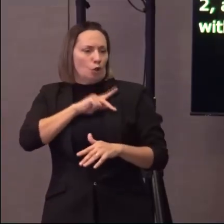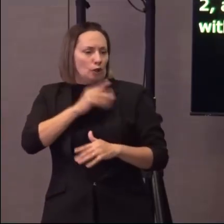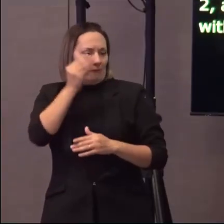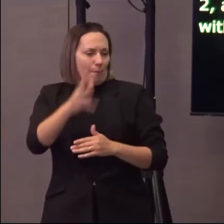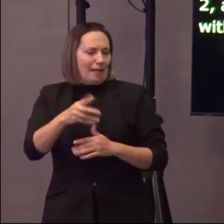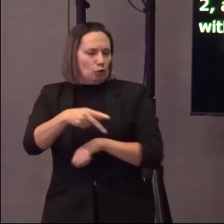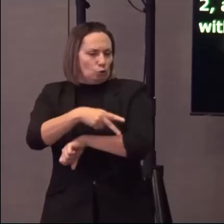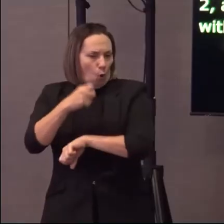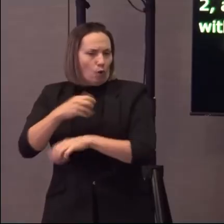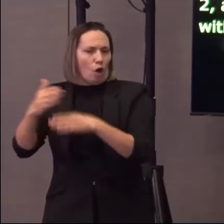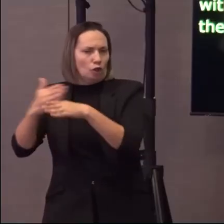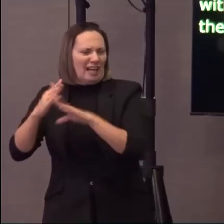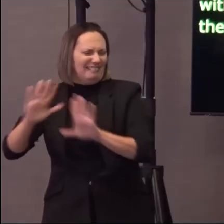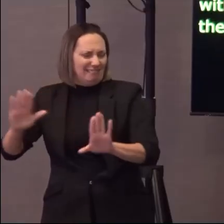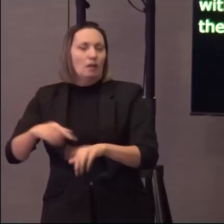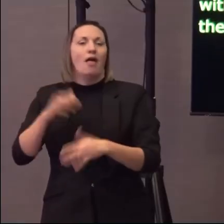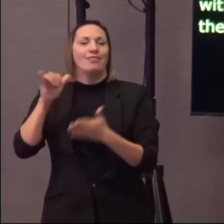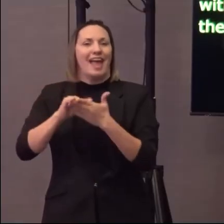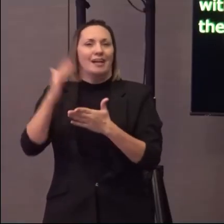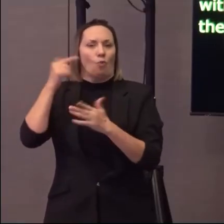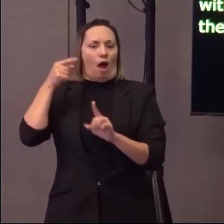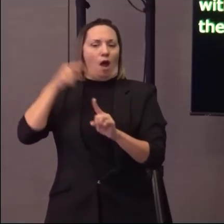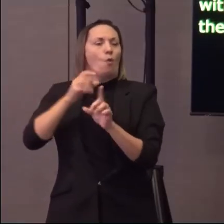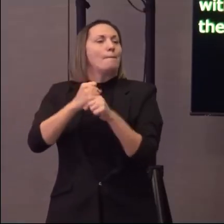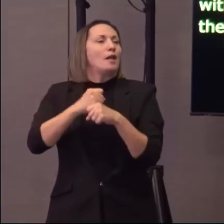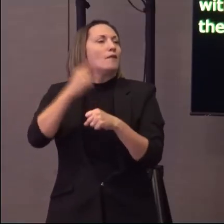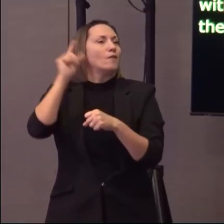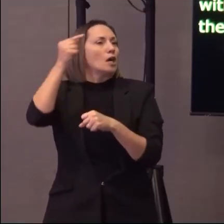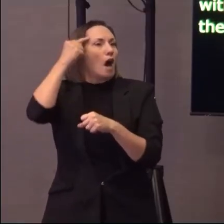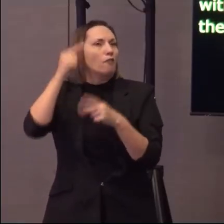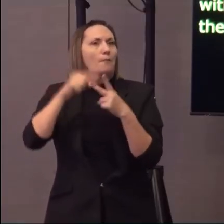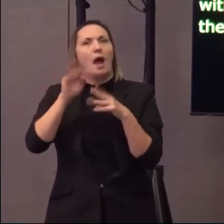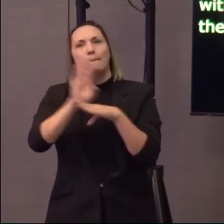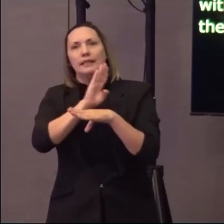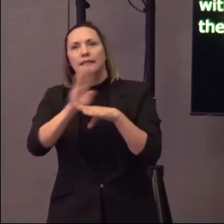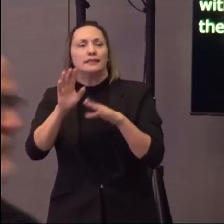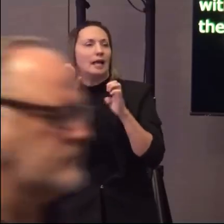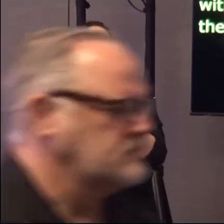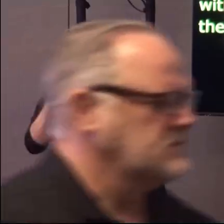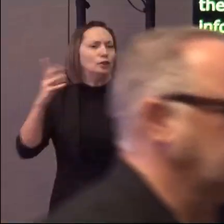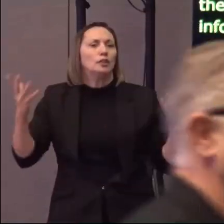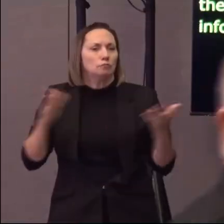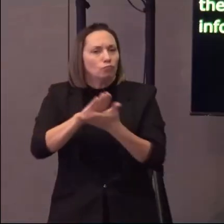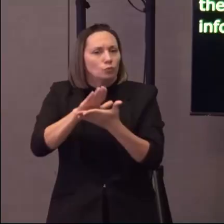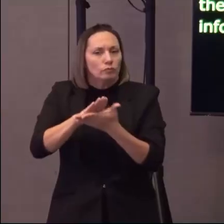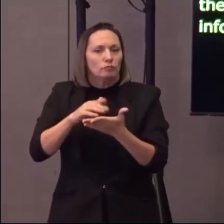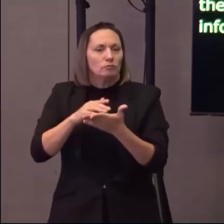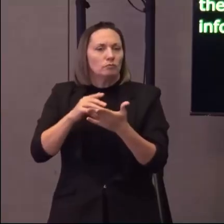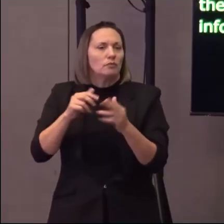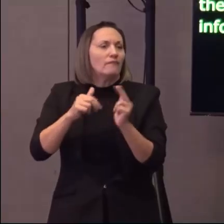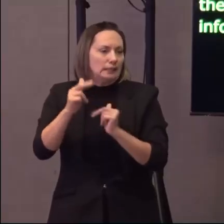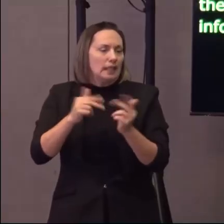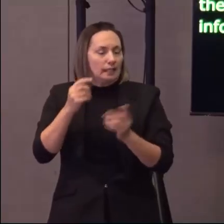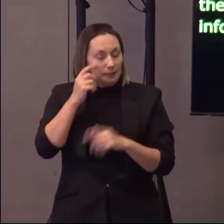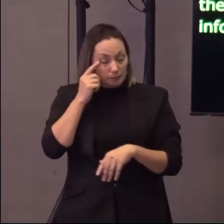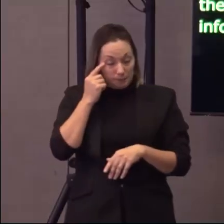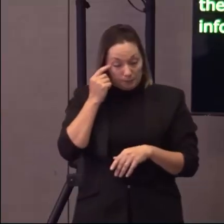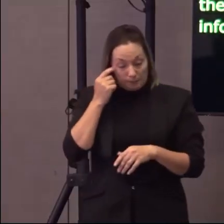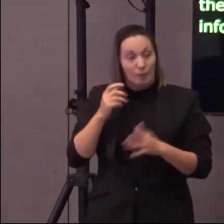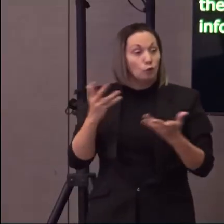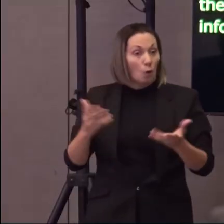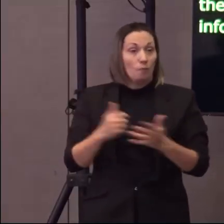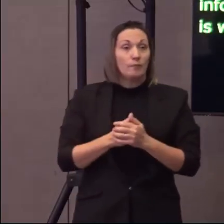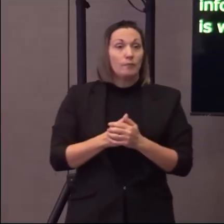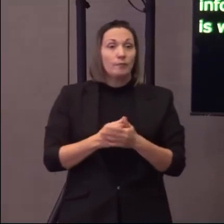shared, which is why we build these for government, businesses, education facilities.